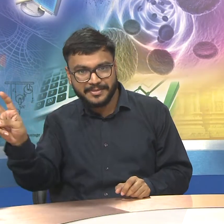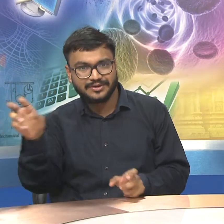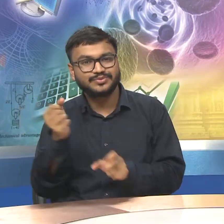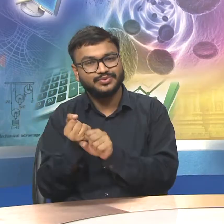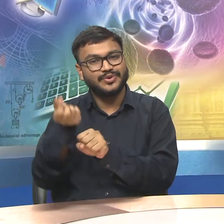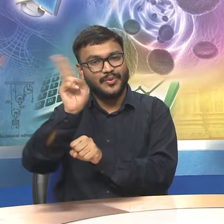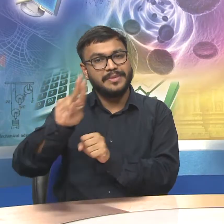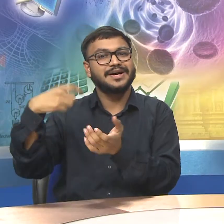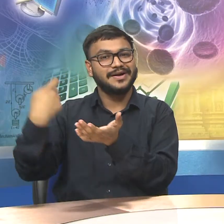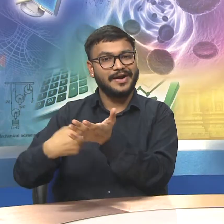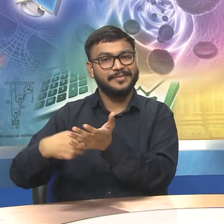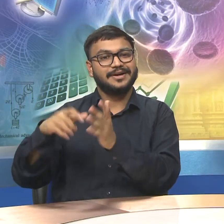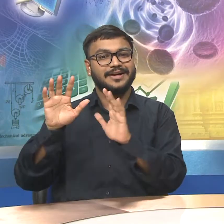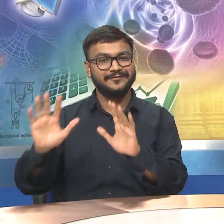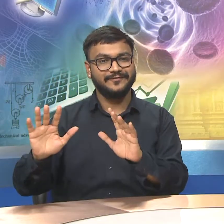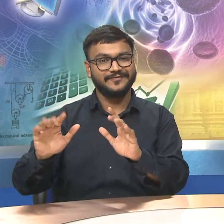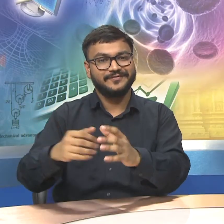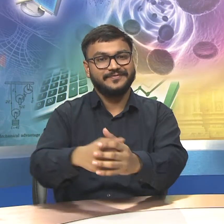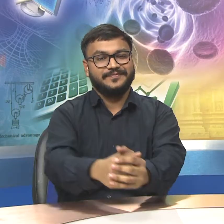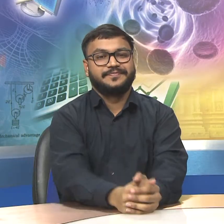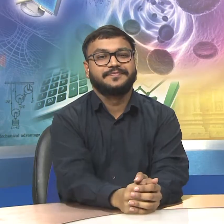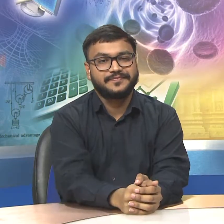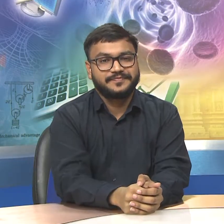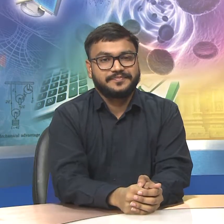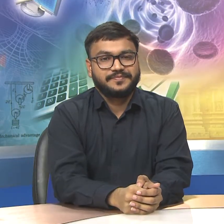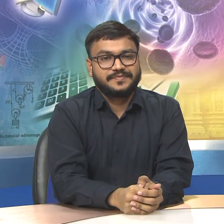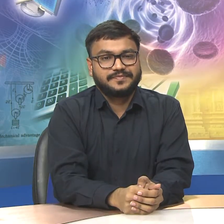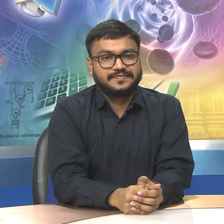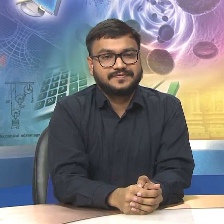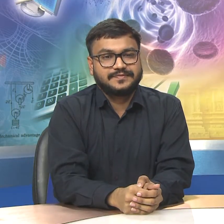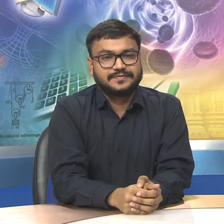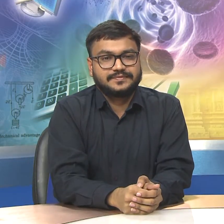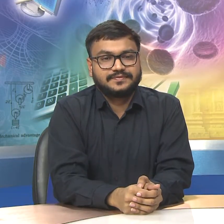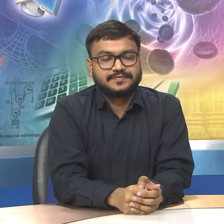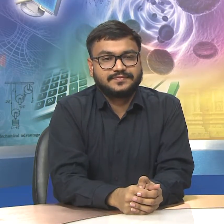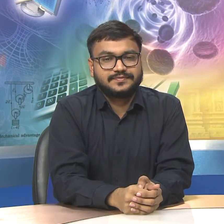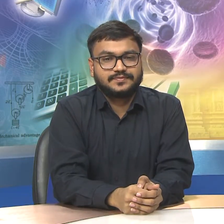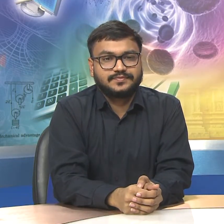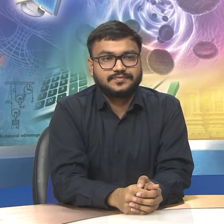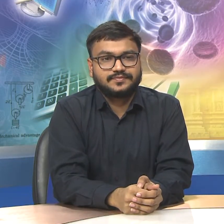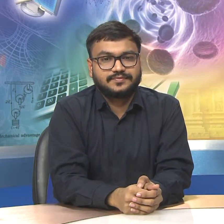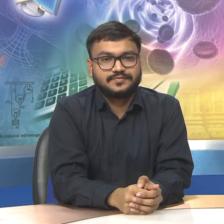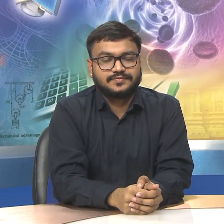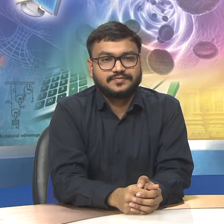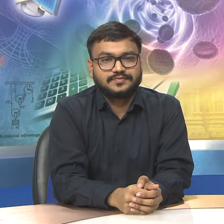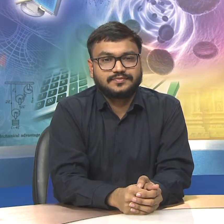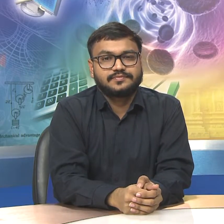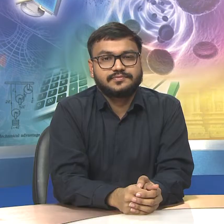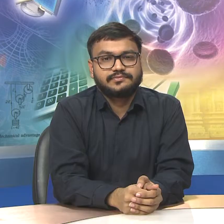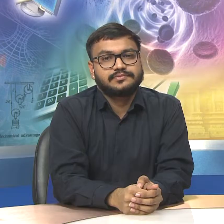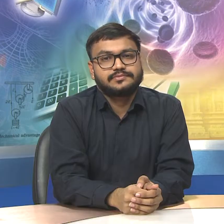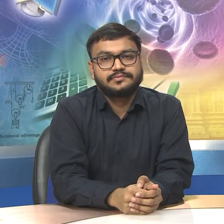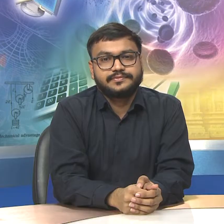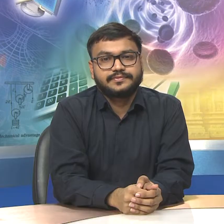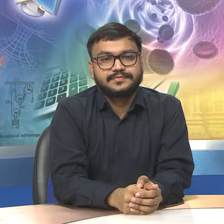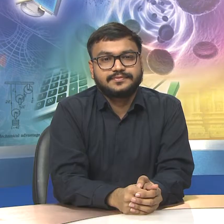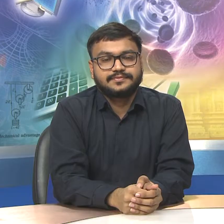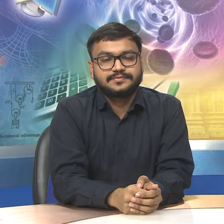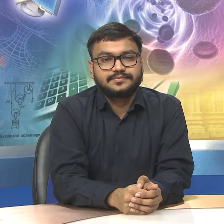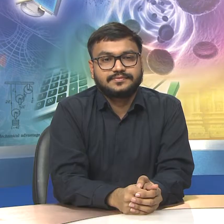So by the increasing the movement or using a stronger facial expression, we can show very expensive, very